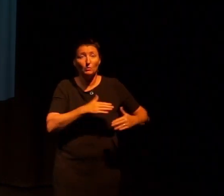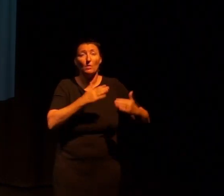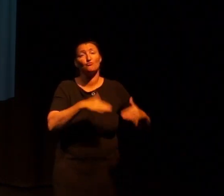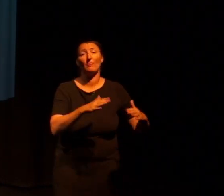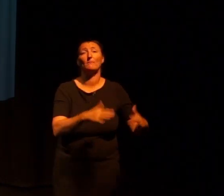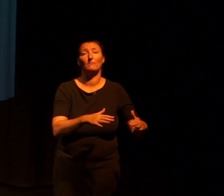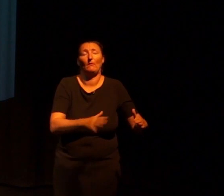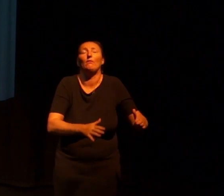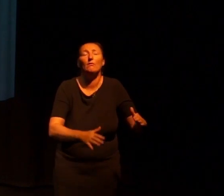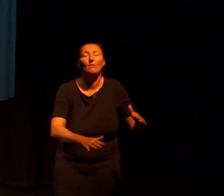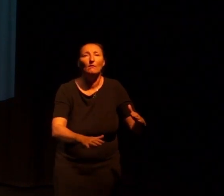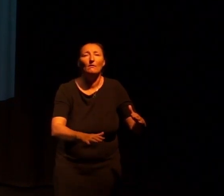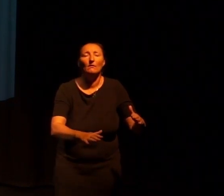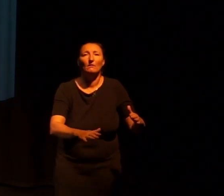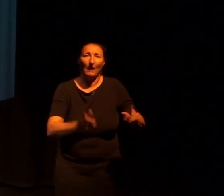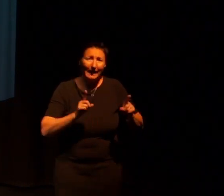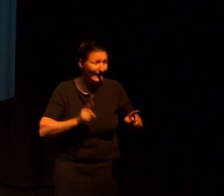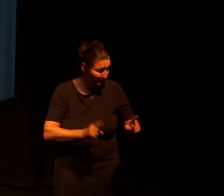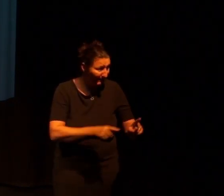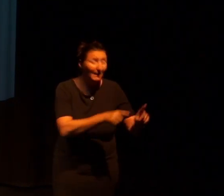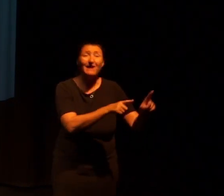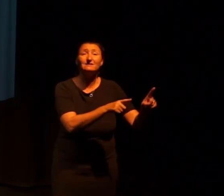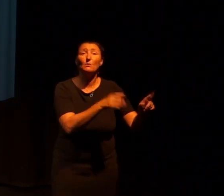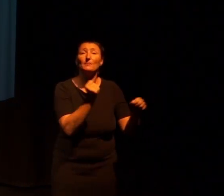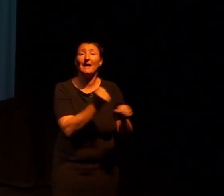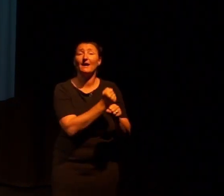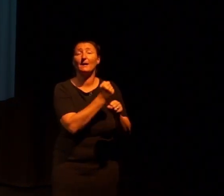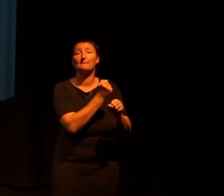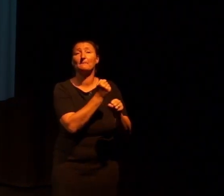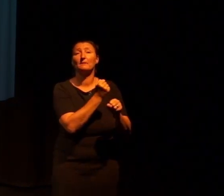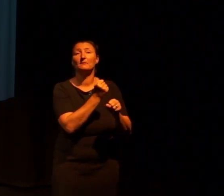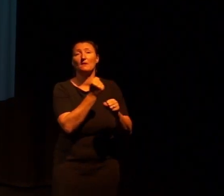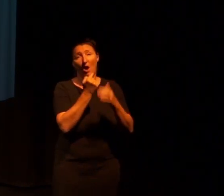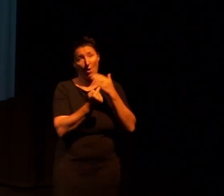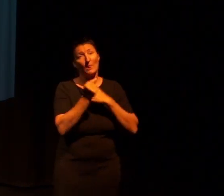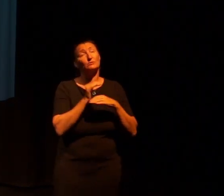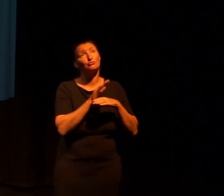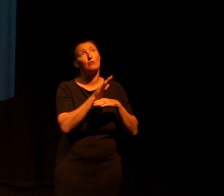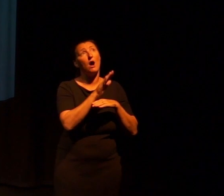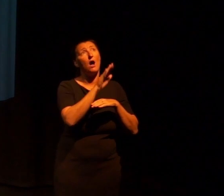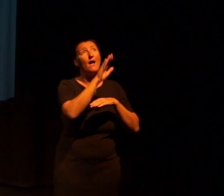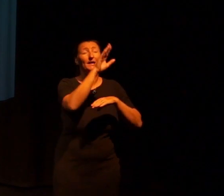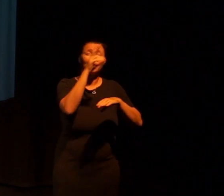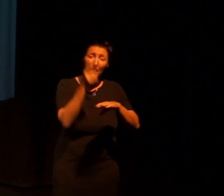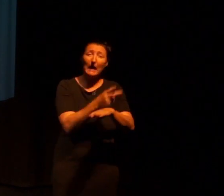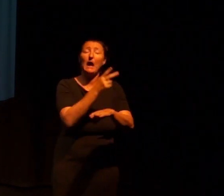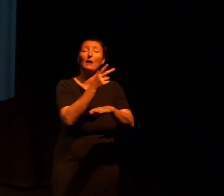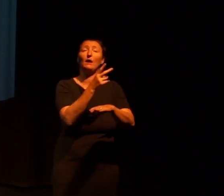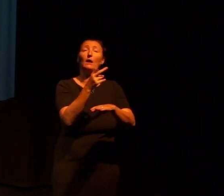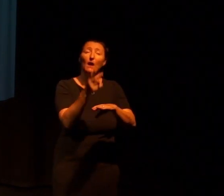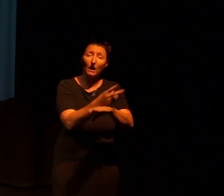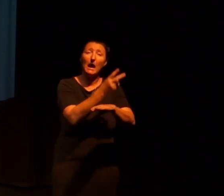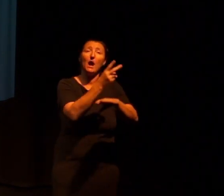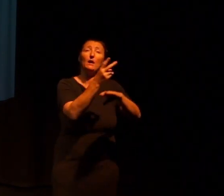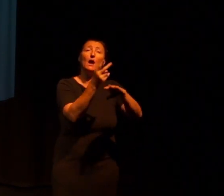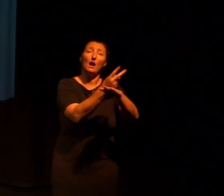rhythm, keeping pace with this game, only to rise for the umpteenth time,